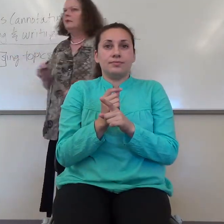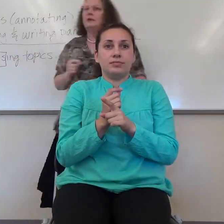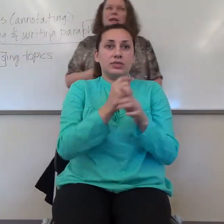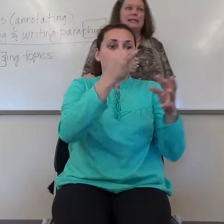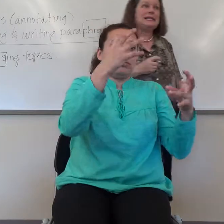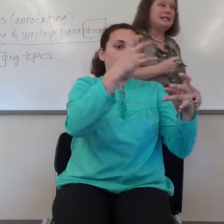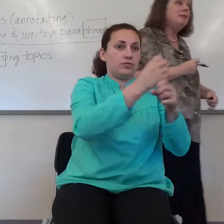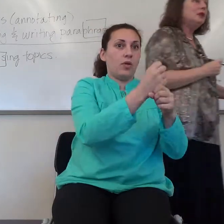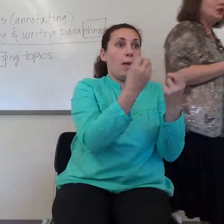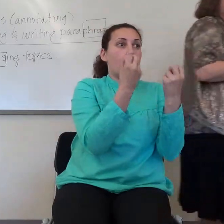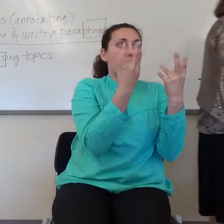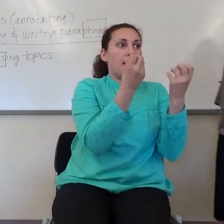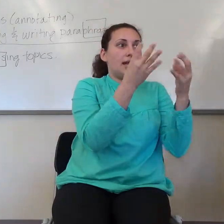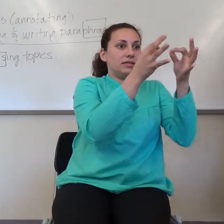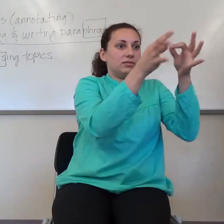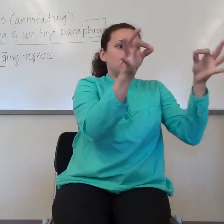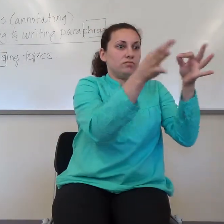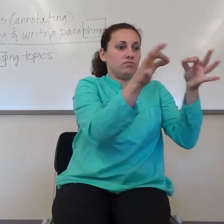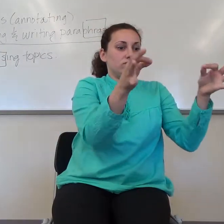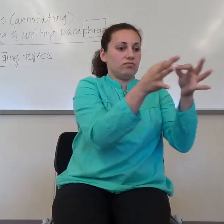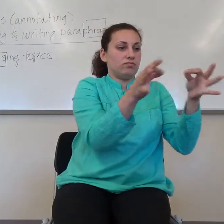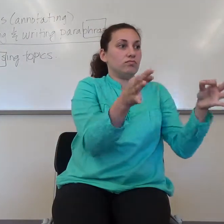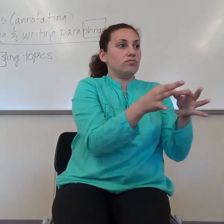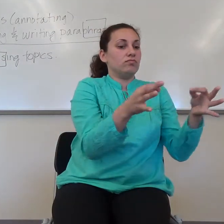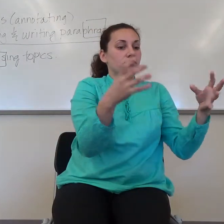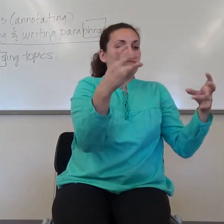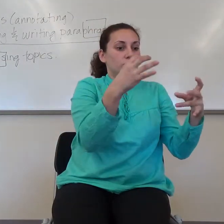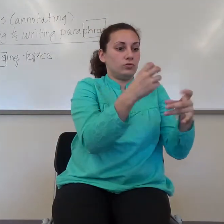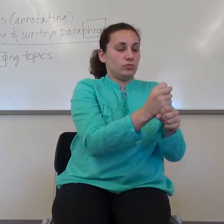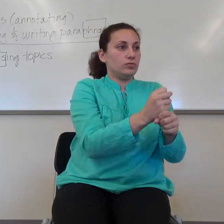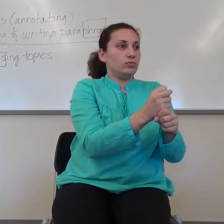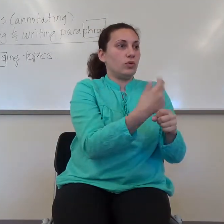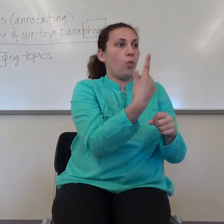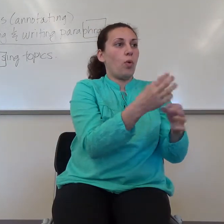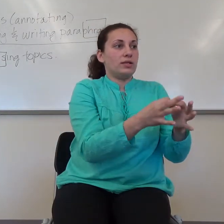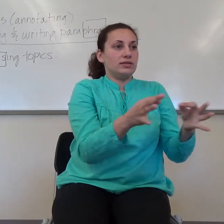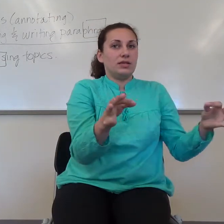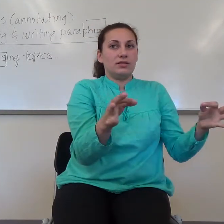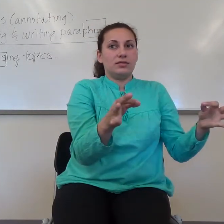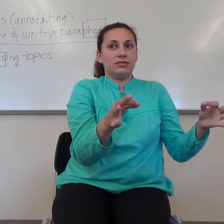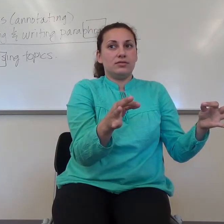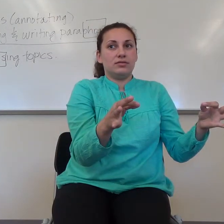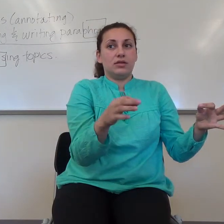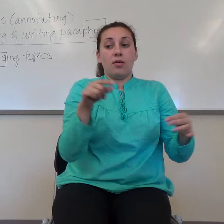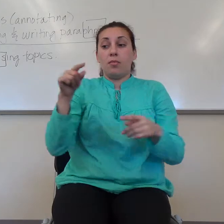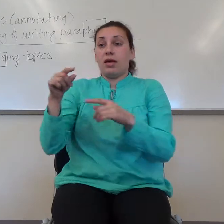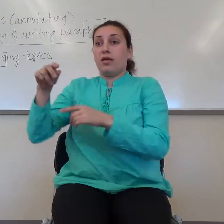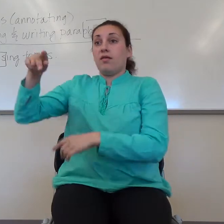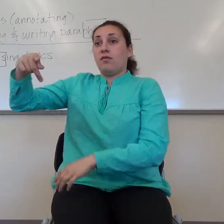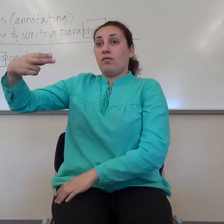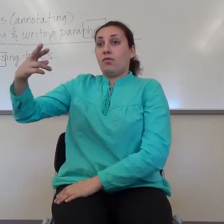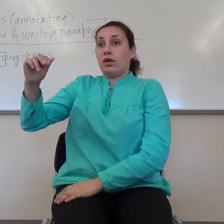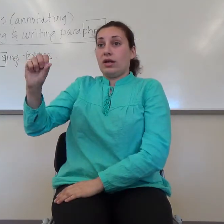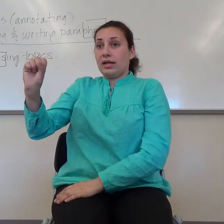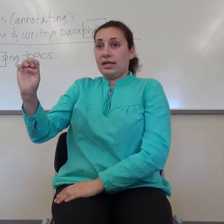a similar word. That's why I'm asking what's the difference. No, but what I meant Yeah. is